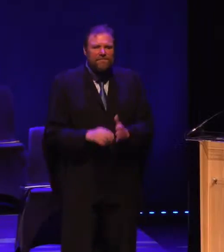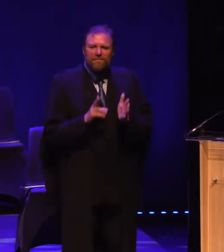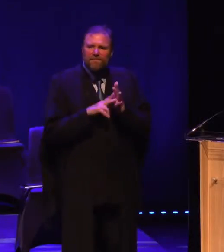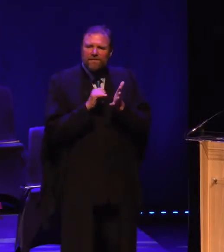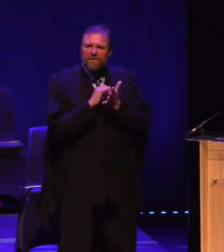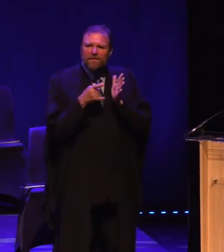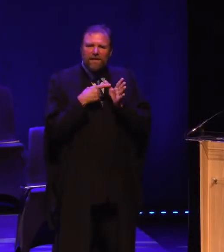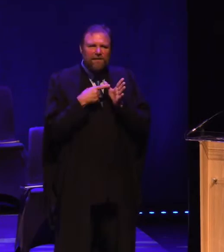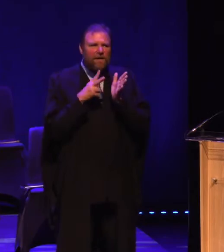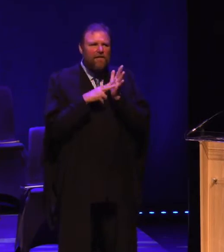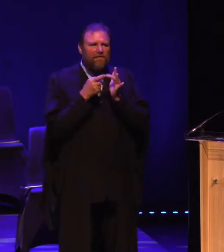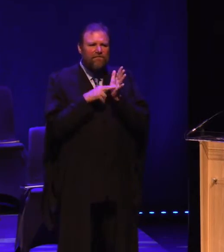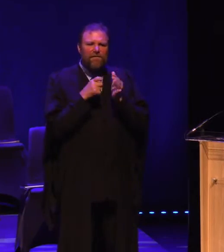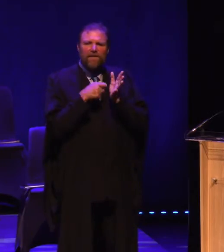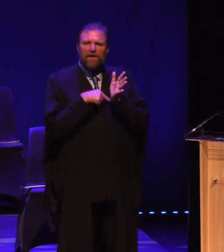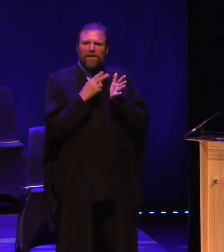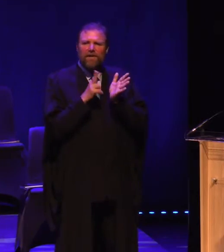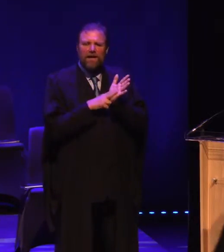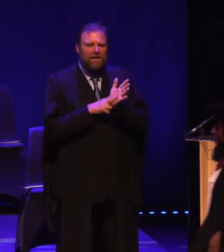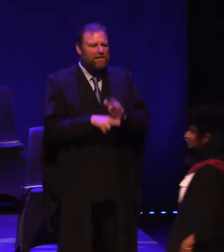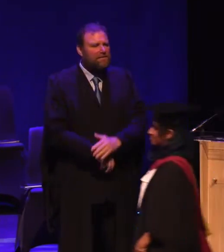Najla Valuvampali.